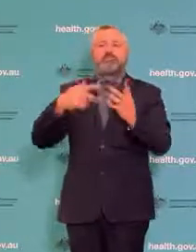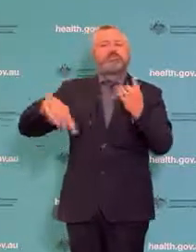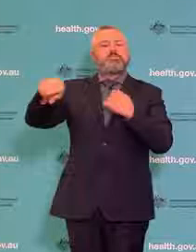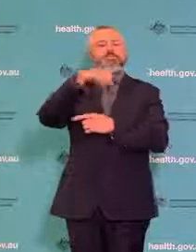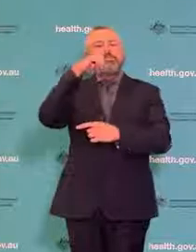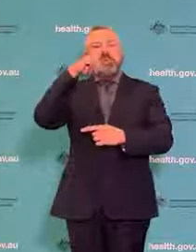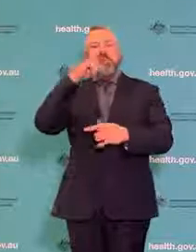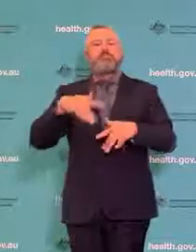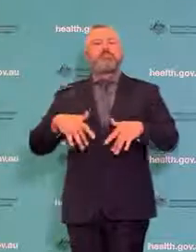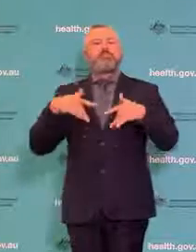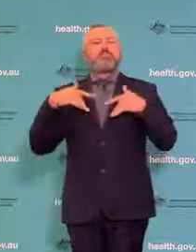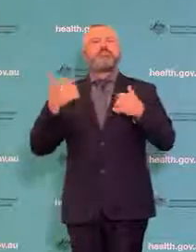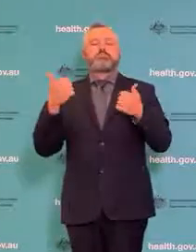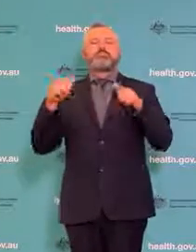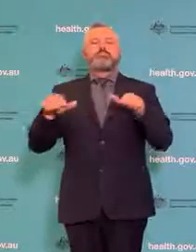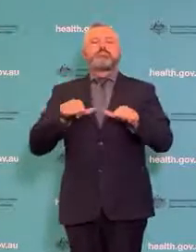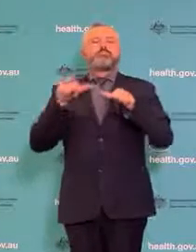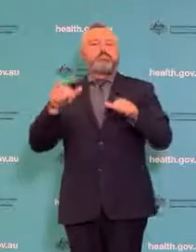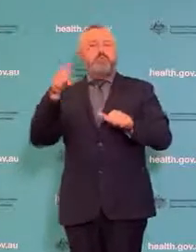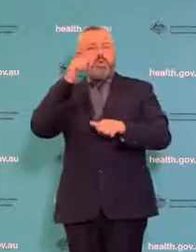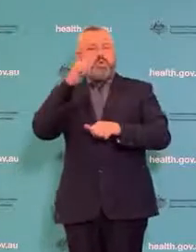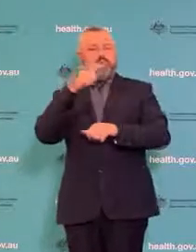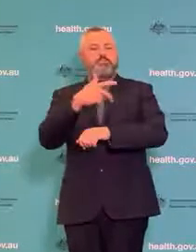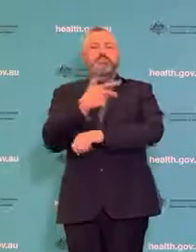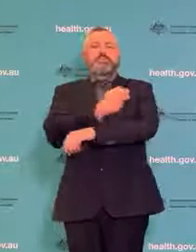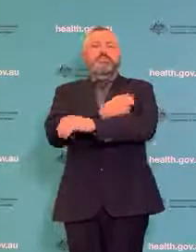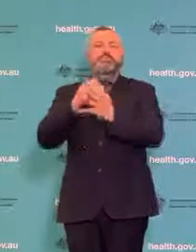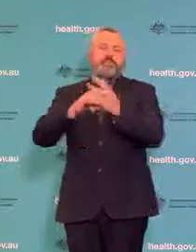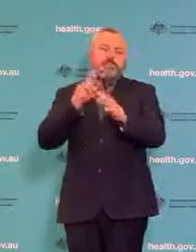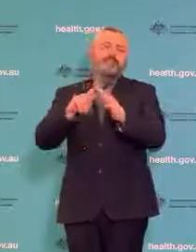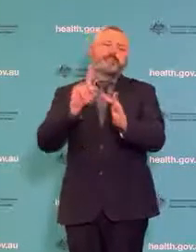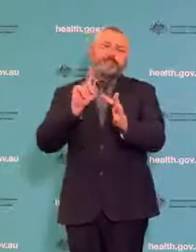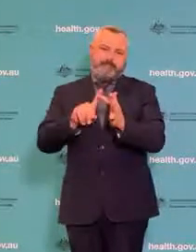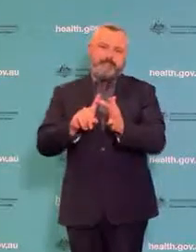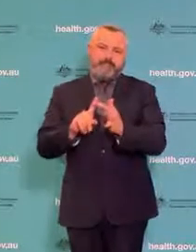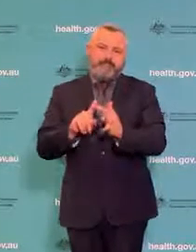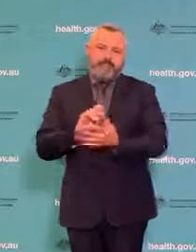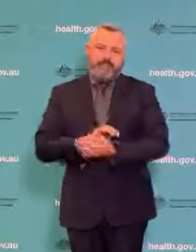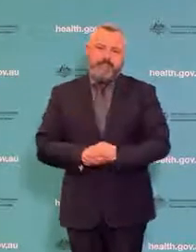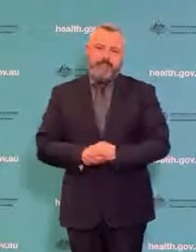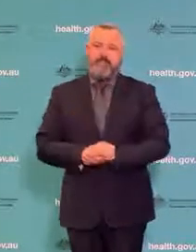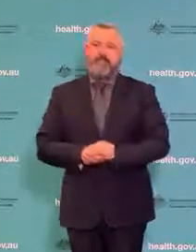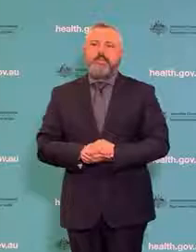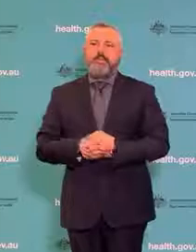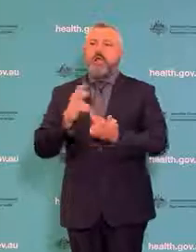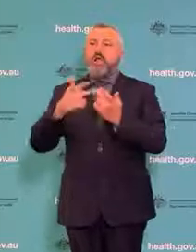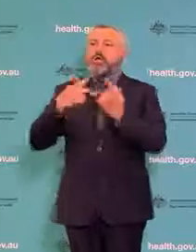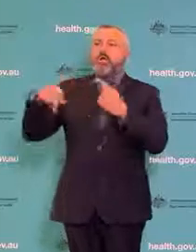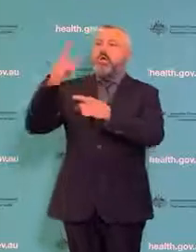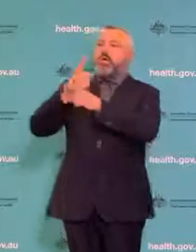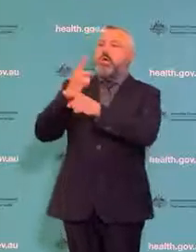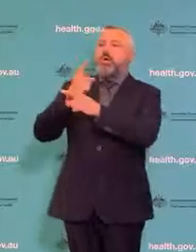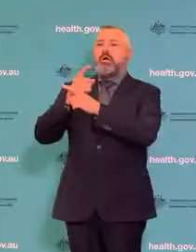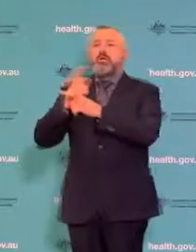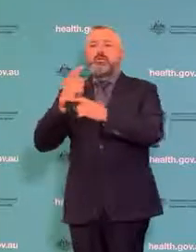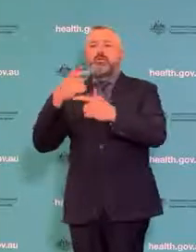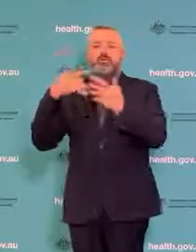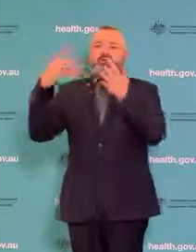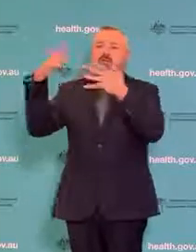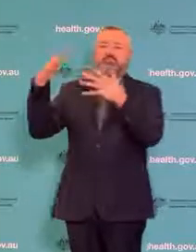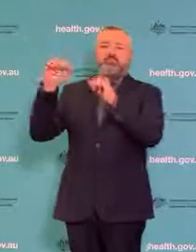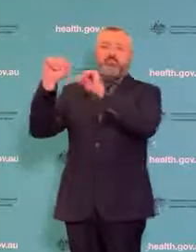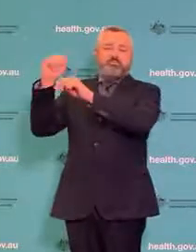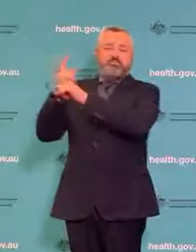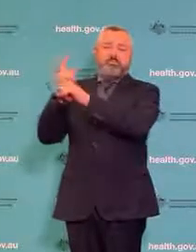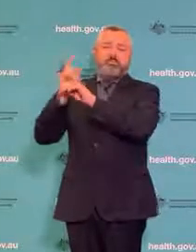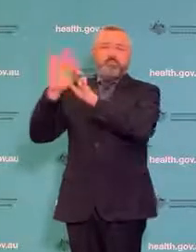and effectiveness of these vaccines. Commentary elsewhere I will leave to others, but from me as the Chief Nurse and Midwife,